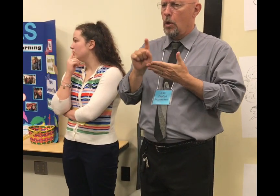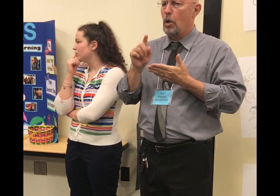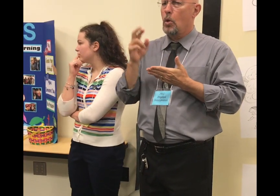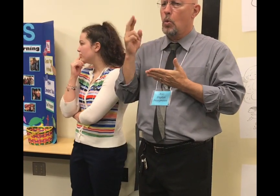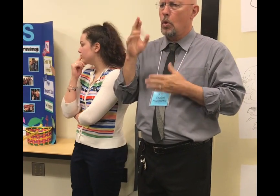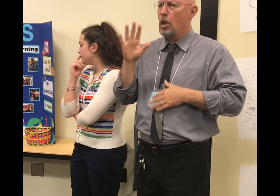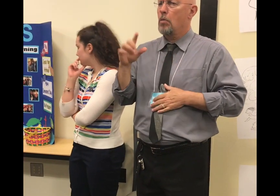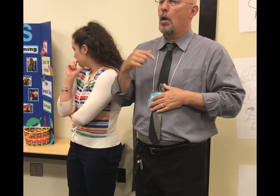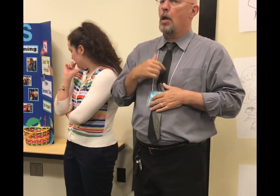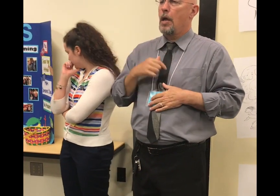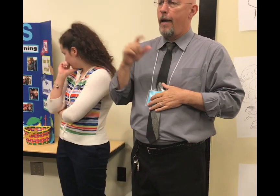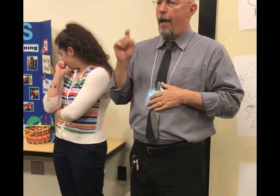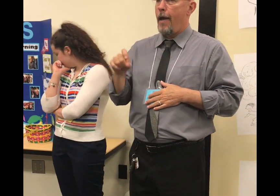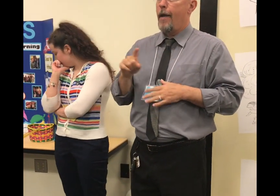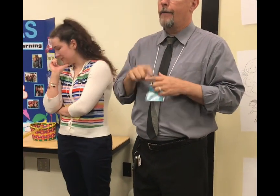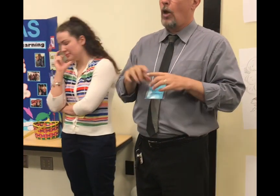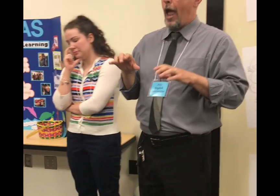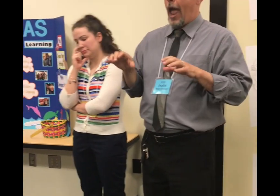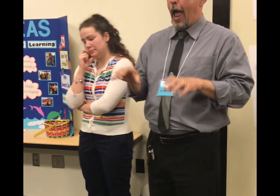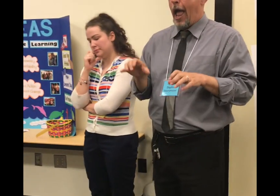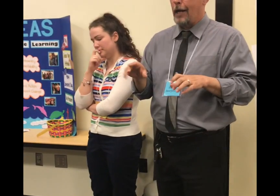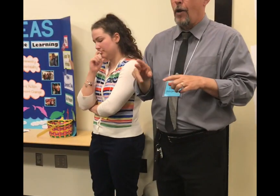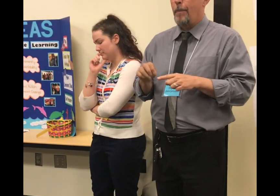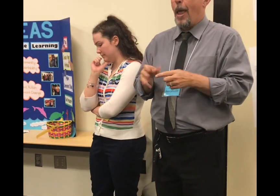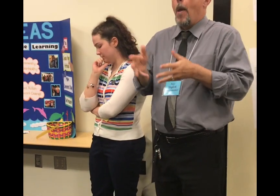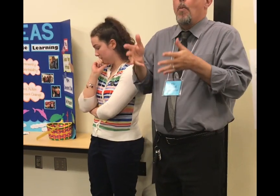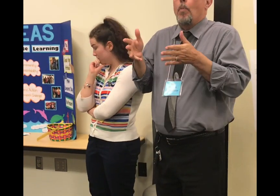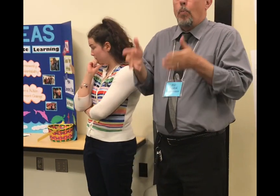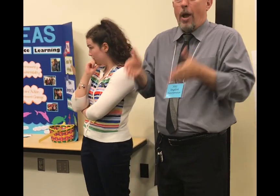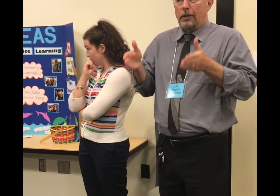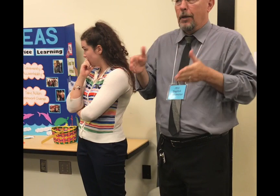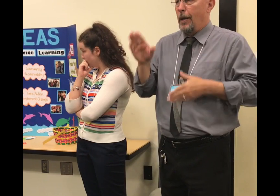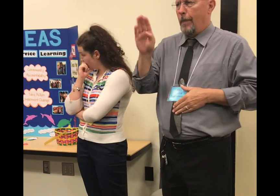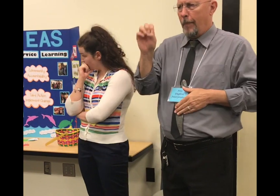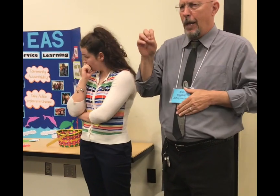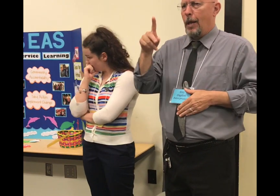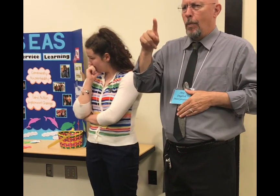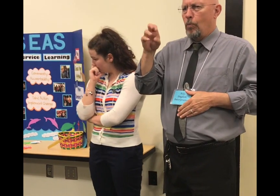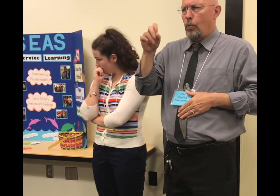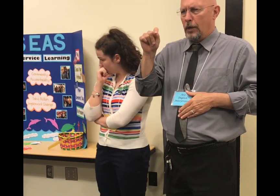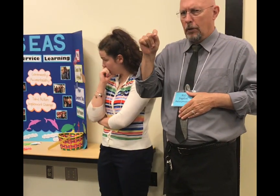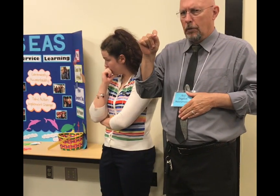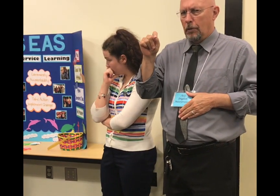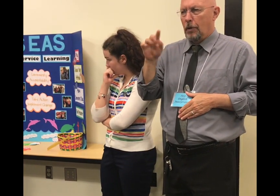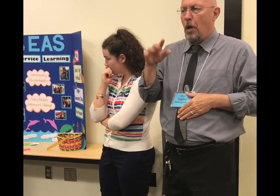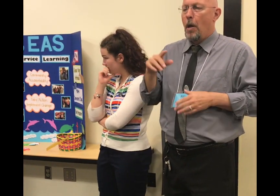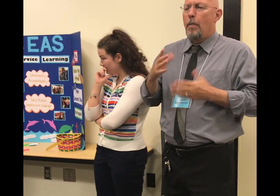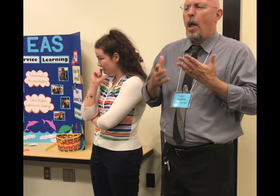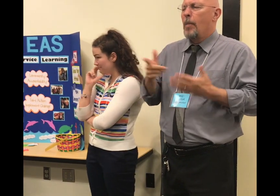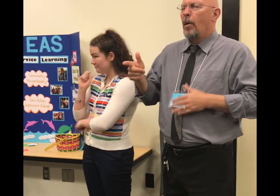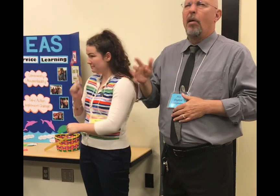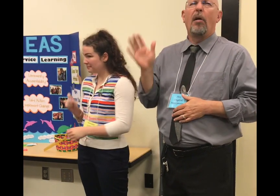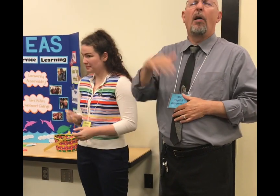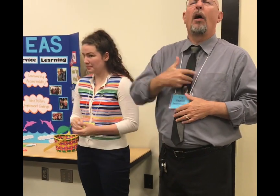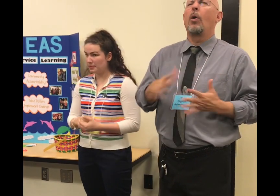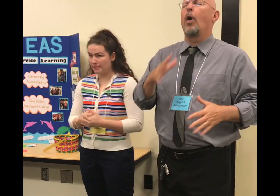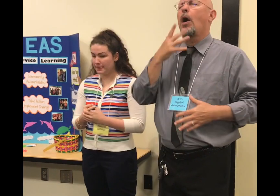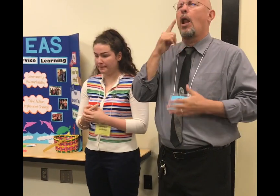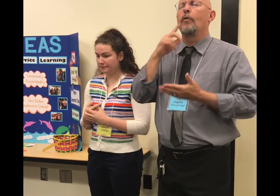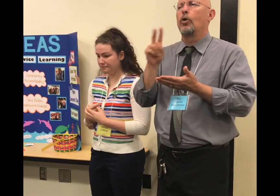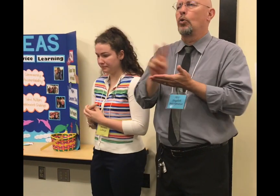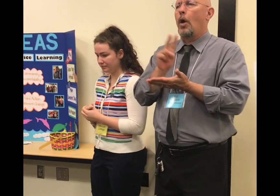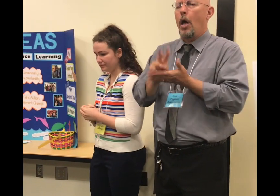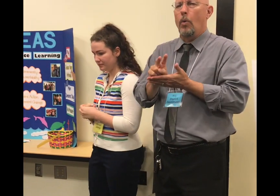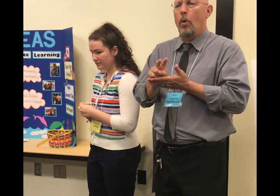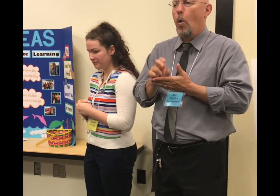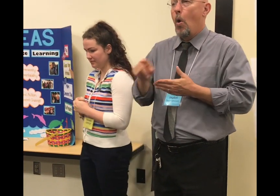had to actively choose to be present because some weeks we may not want to color for 2 hours, or we may have a